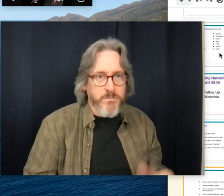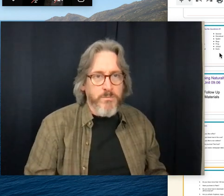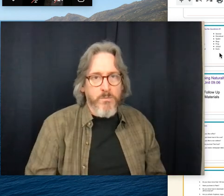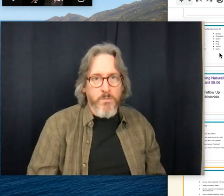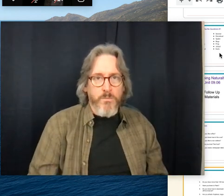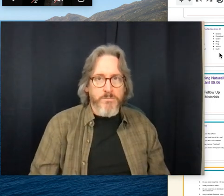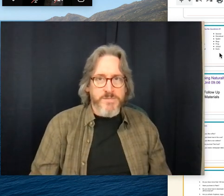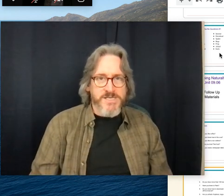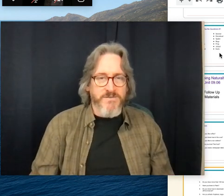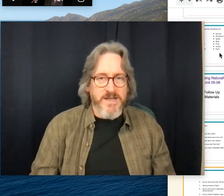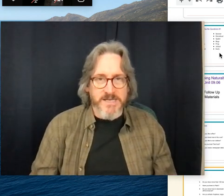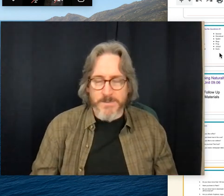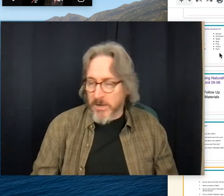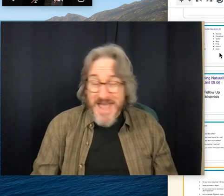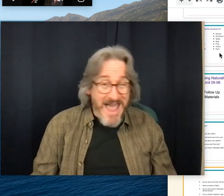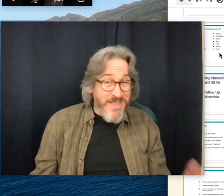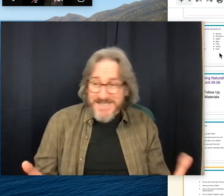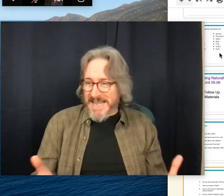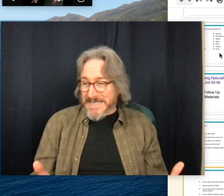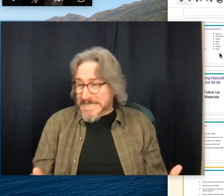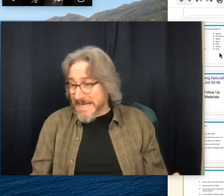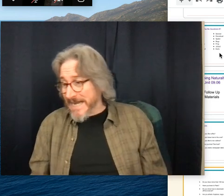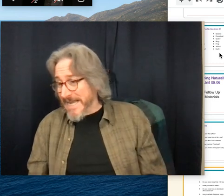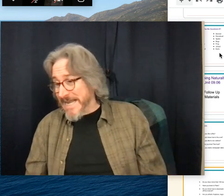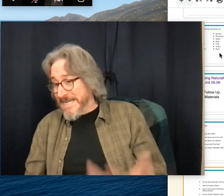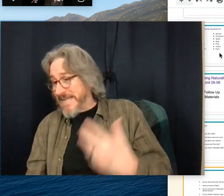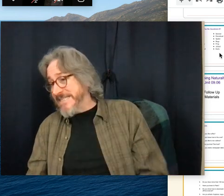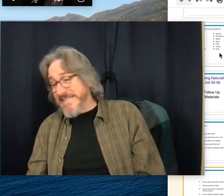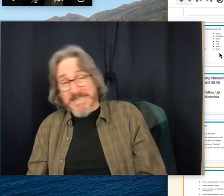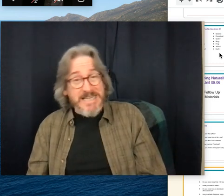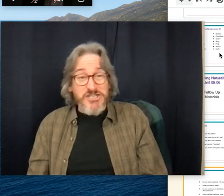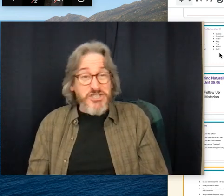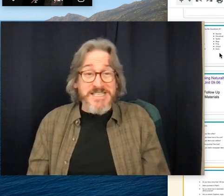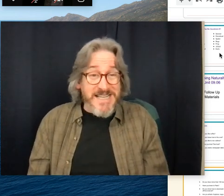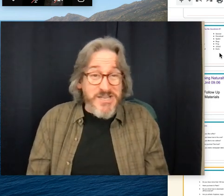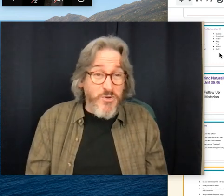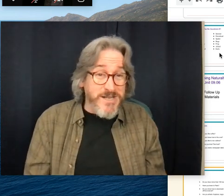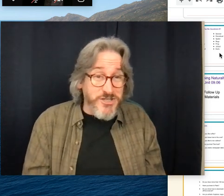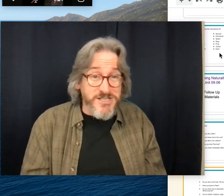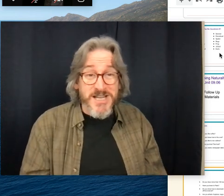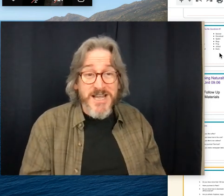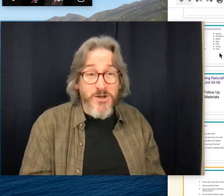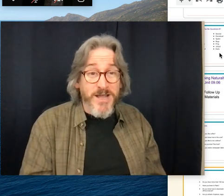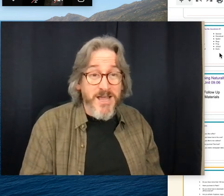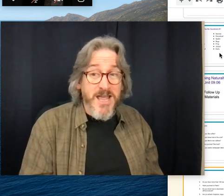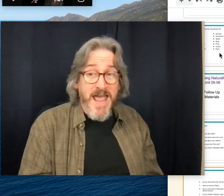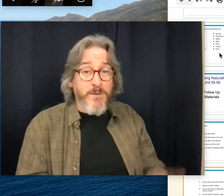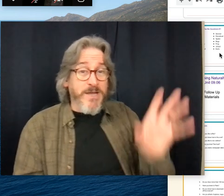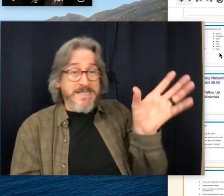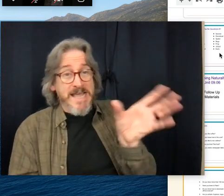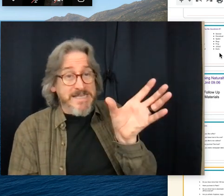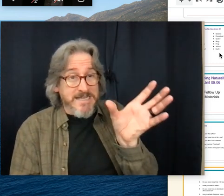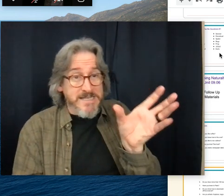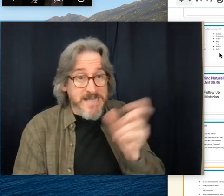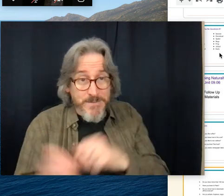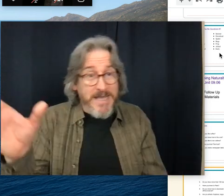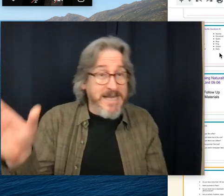last stuff is about. And that's it. Again, 9-6. It's just yes, no questions going,